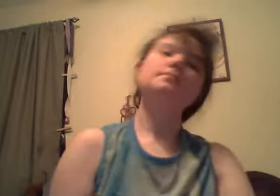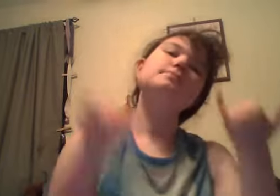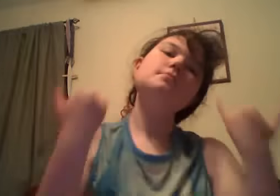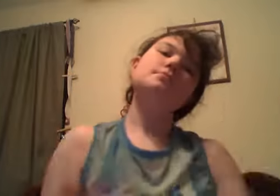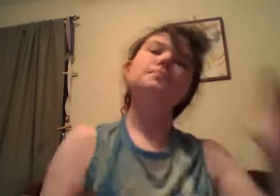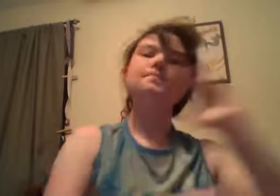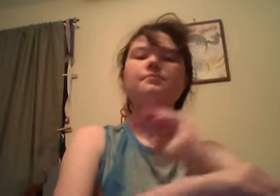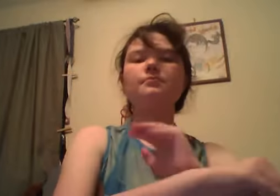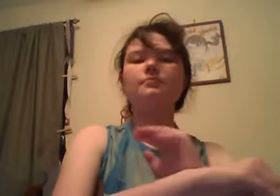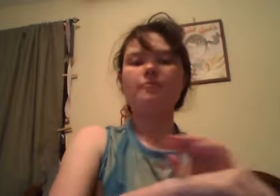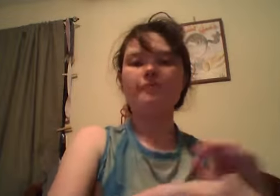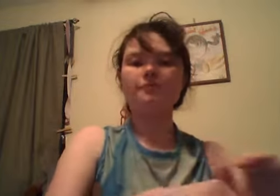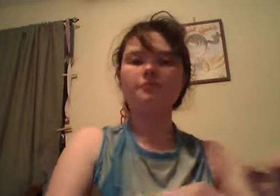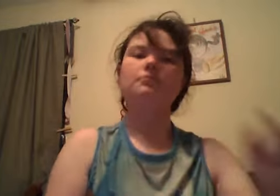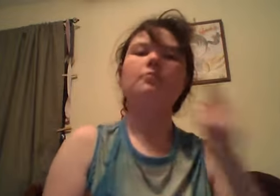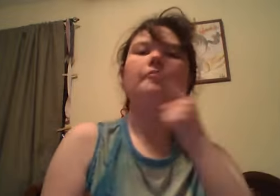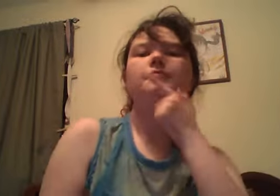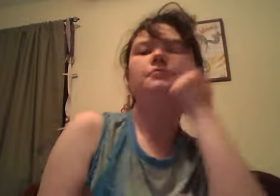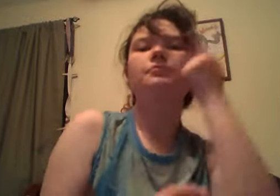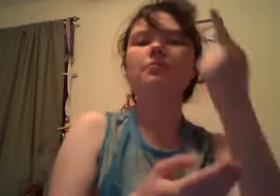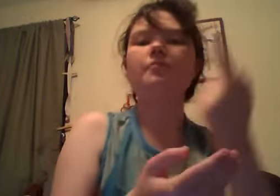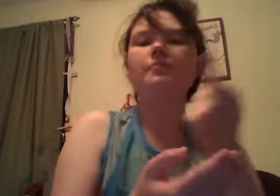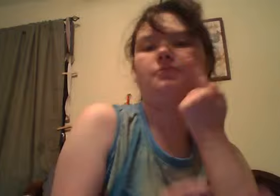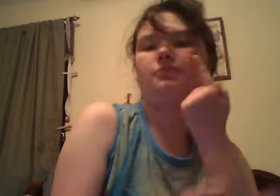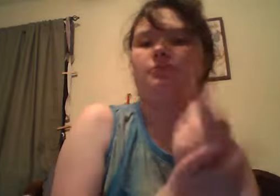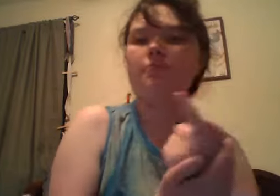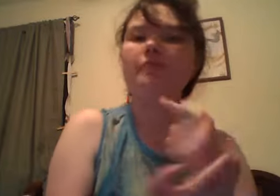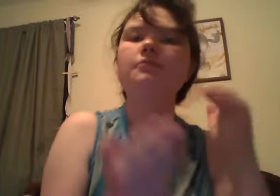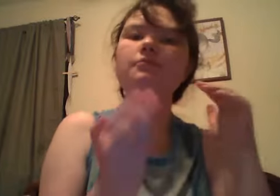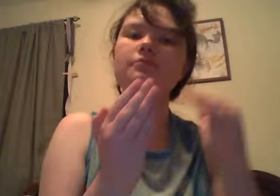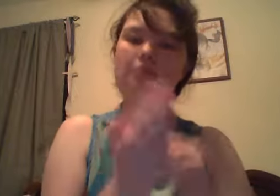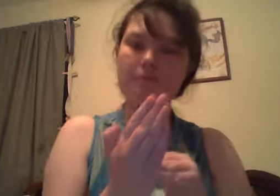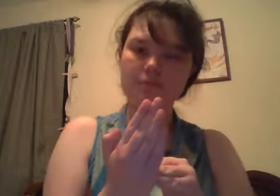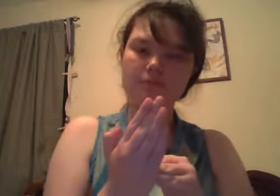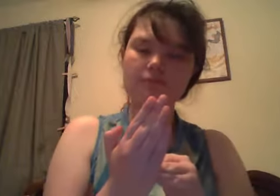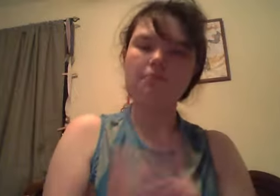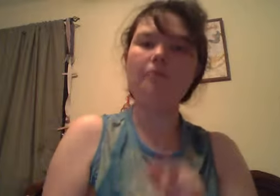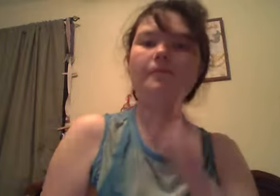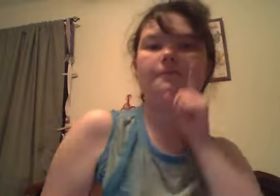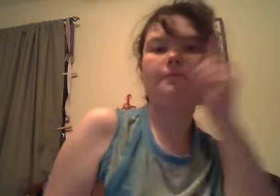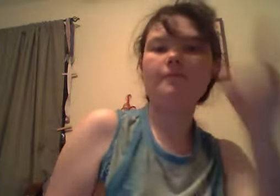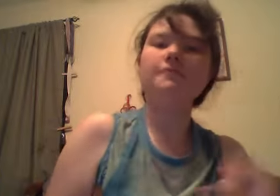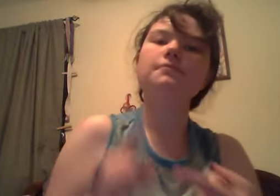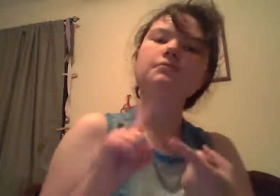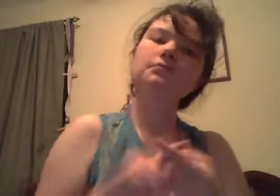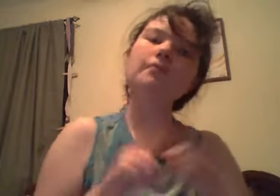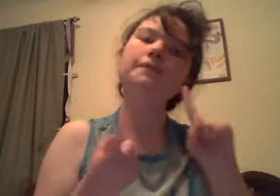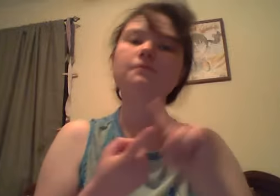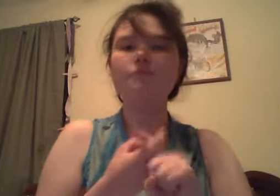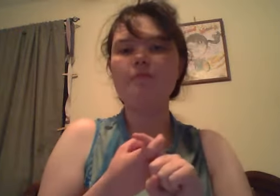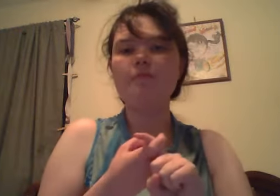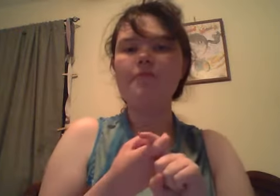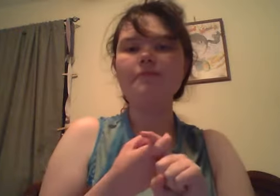down and into the night Till it's alright again You're a true friend